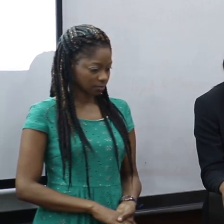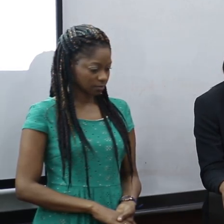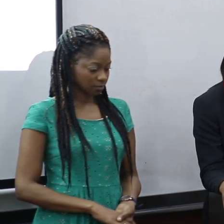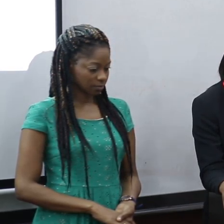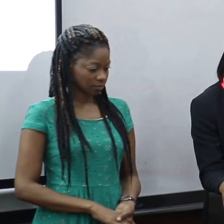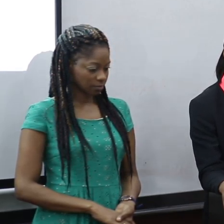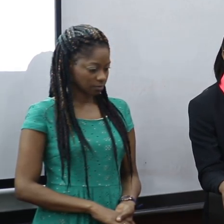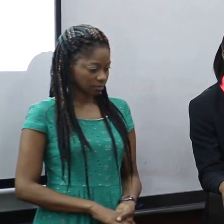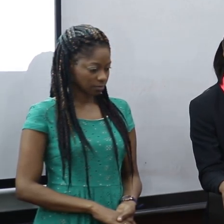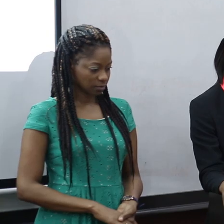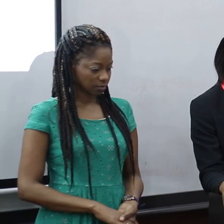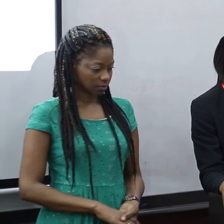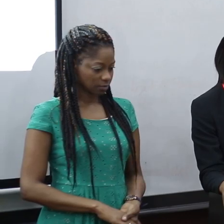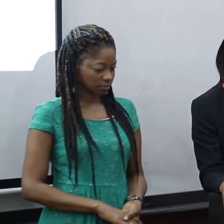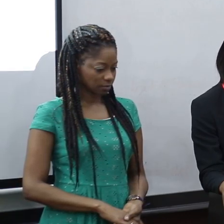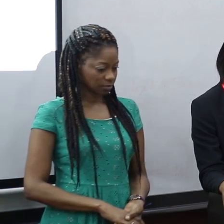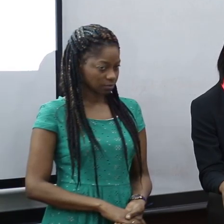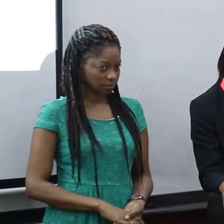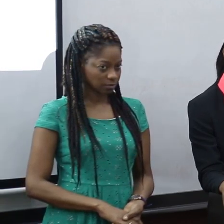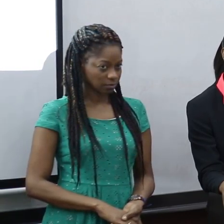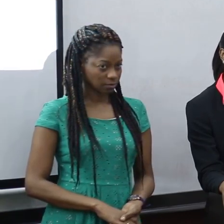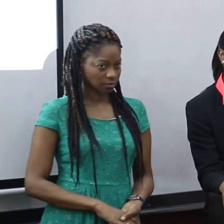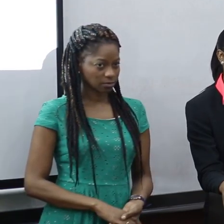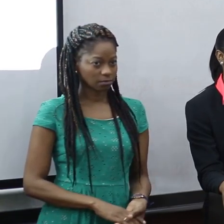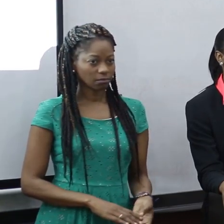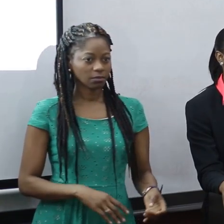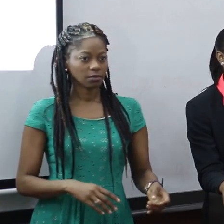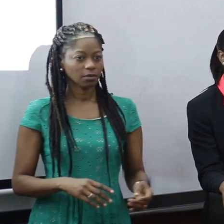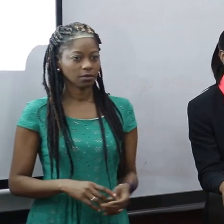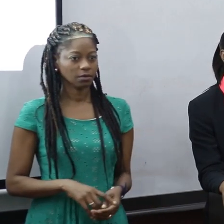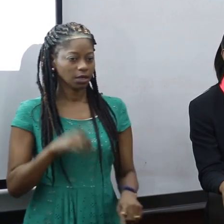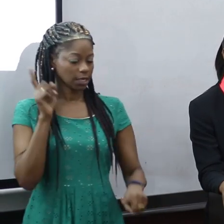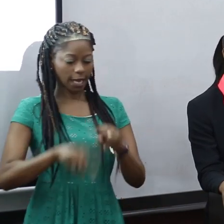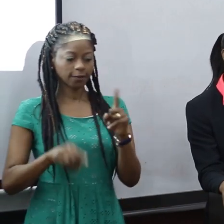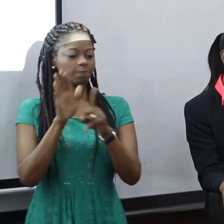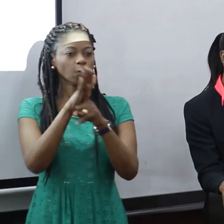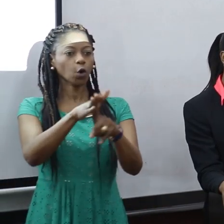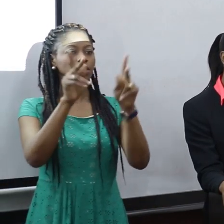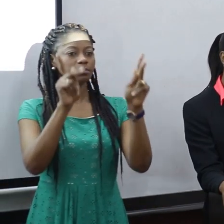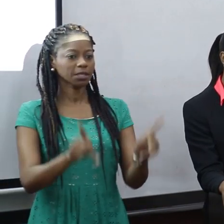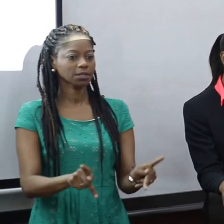treatment as flagrant breaches of obligations under the CRPD.